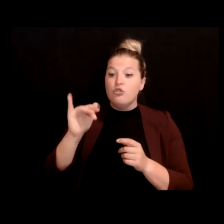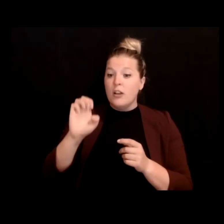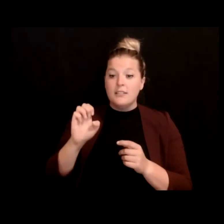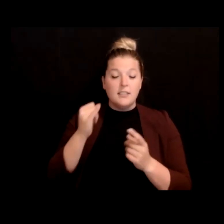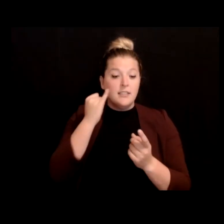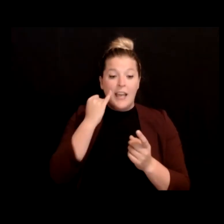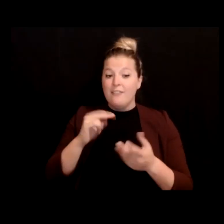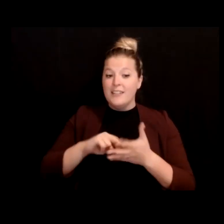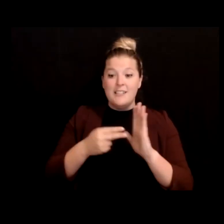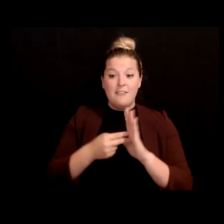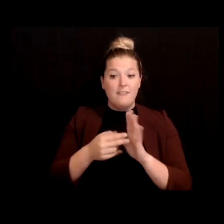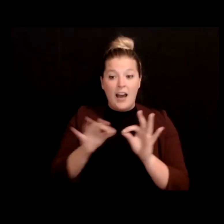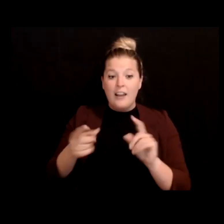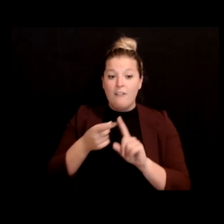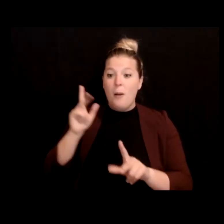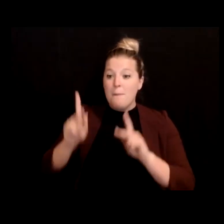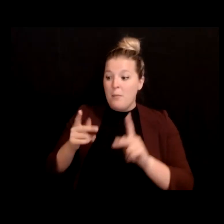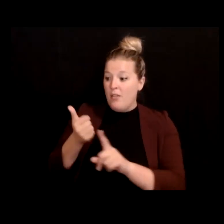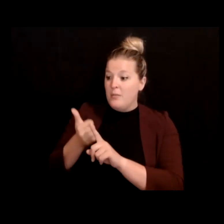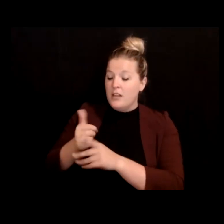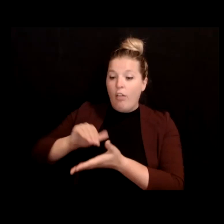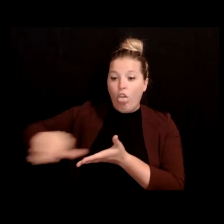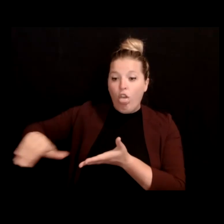have always been most impacted by deprivation and